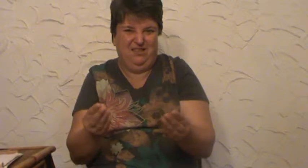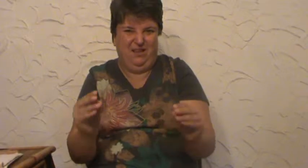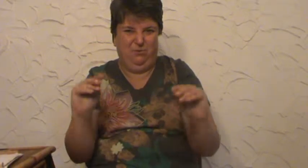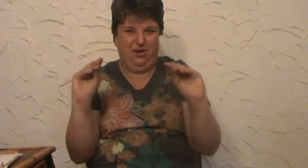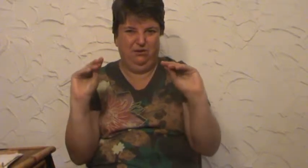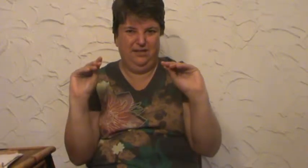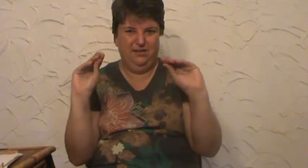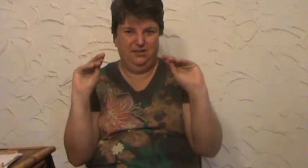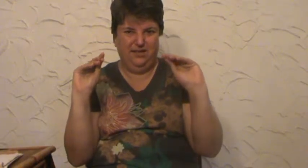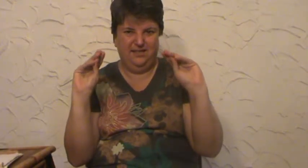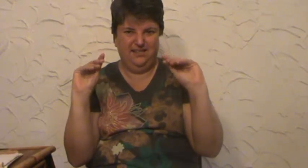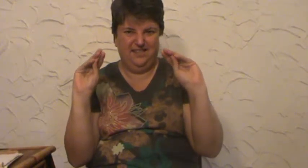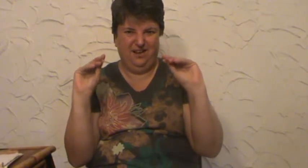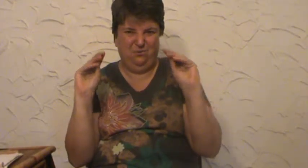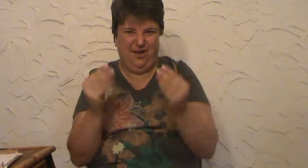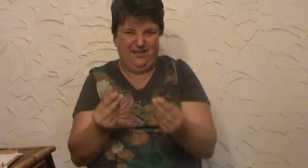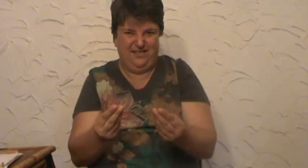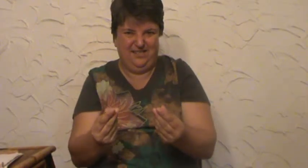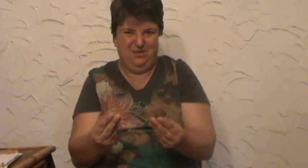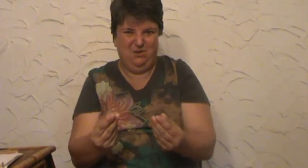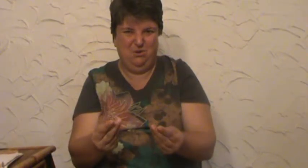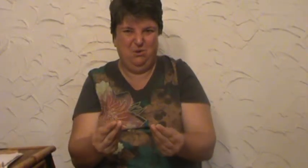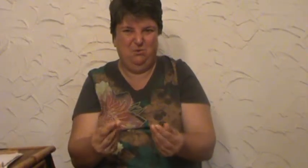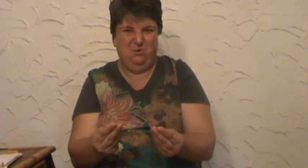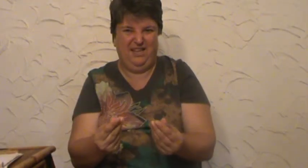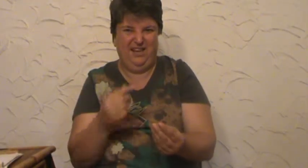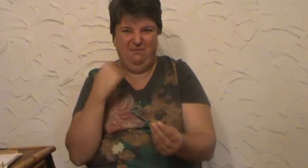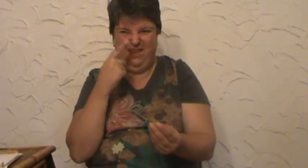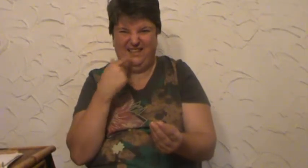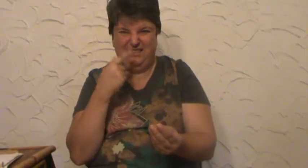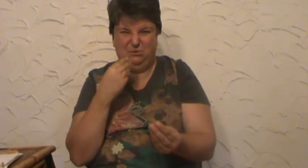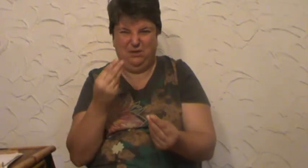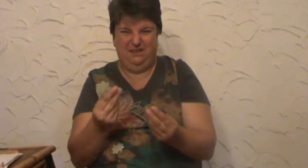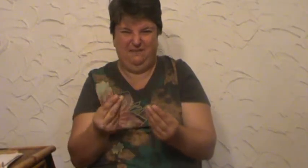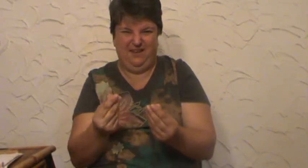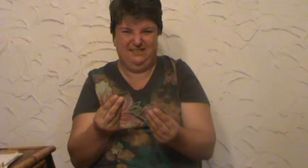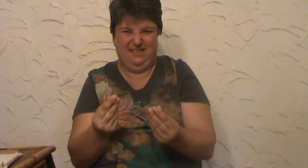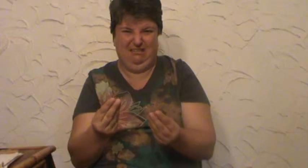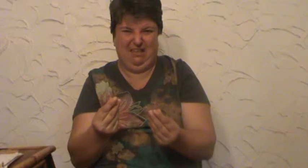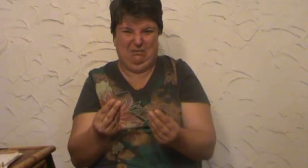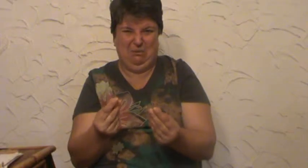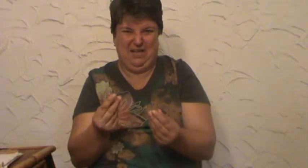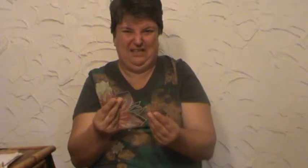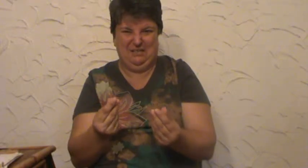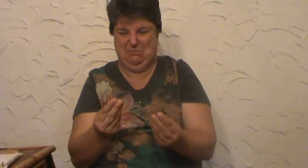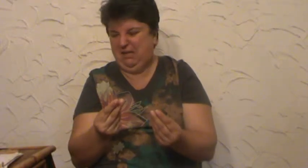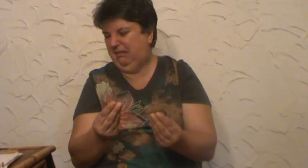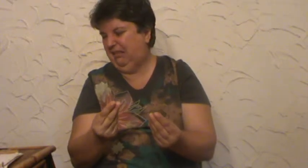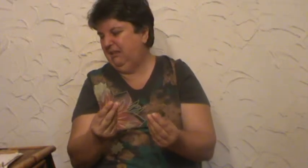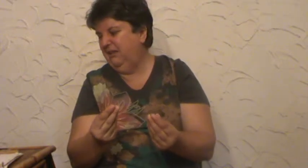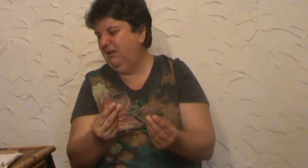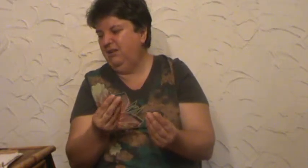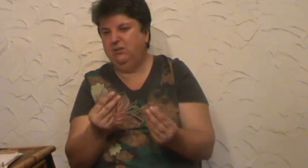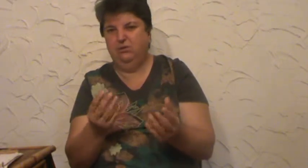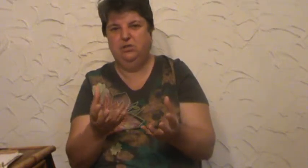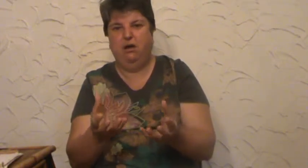And wet. That's a sign. Wet. Wet. And you make this squinty face like, ugh, wet. That's wet. Ugh. So